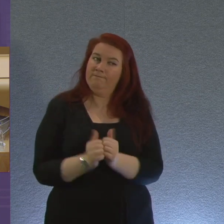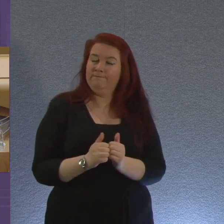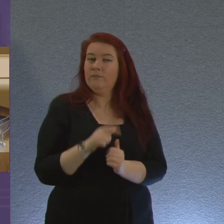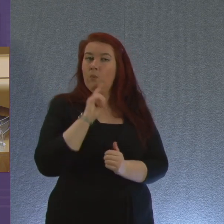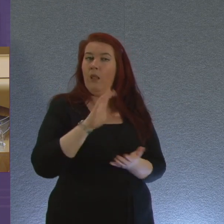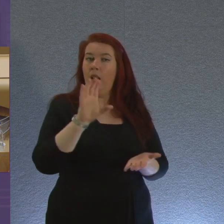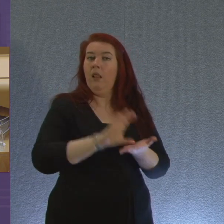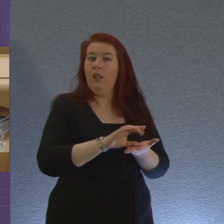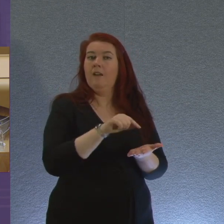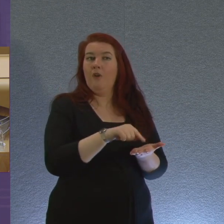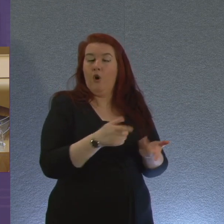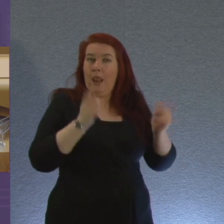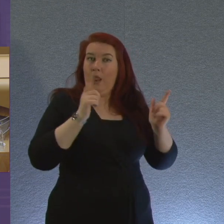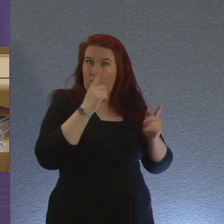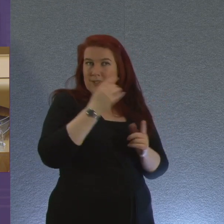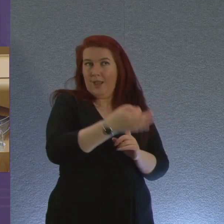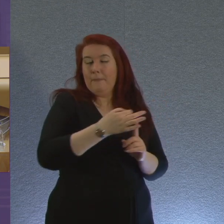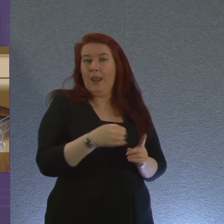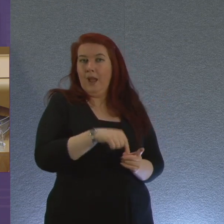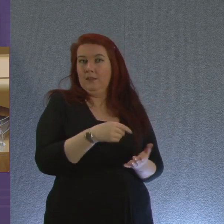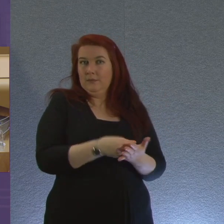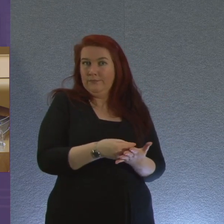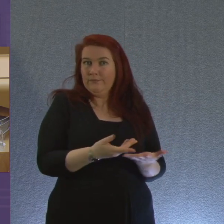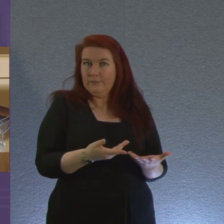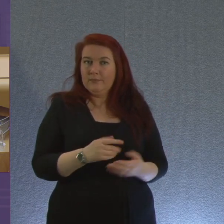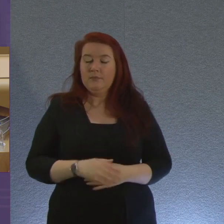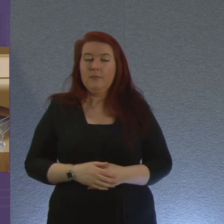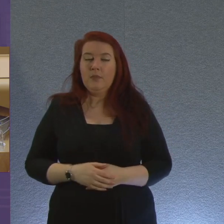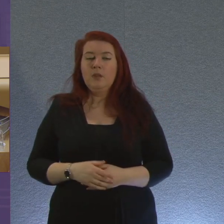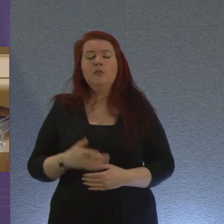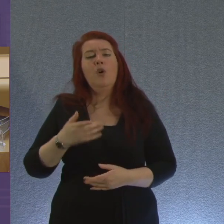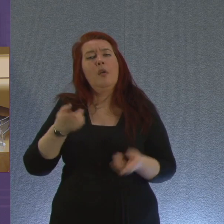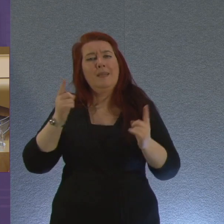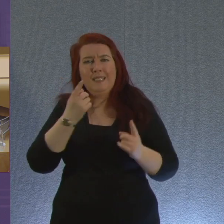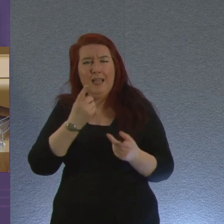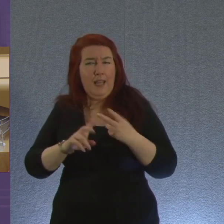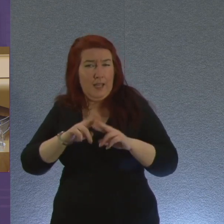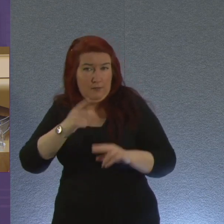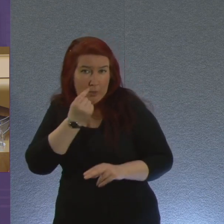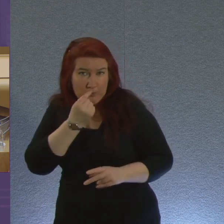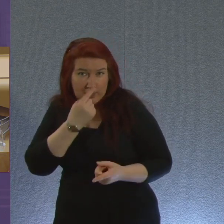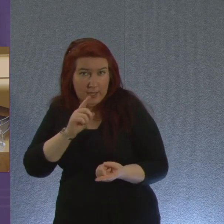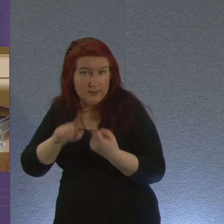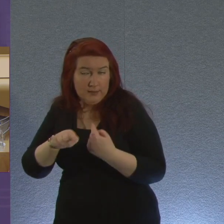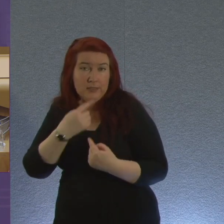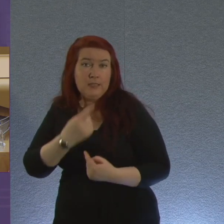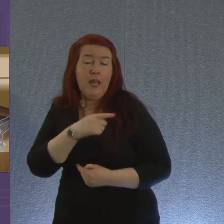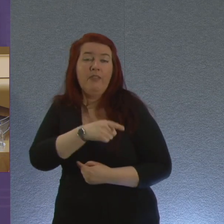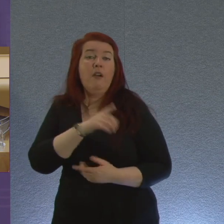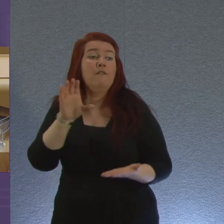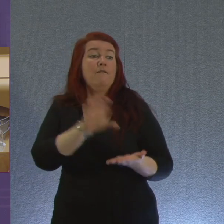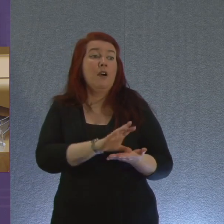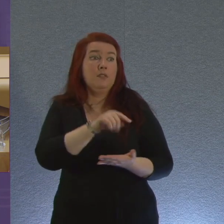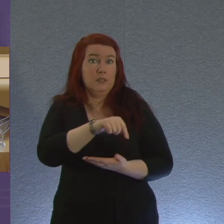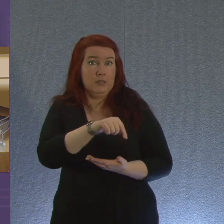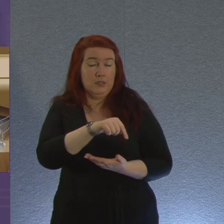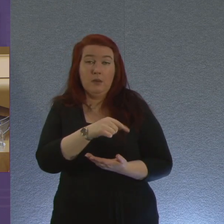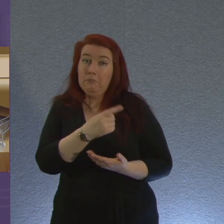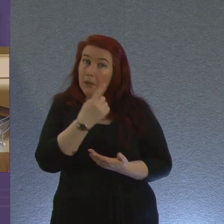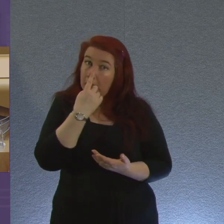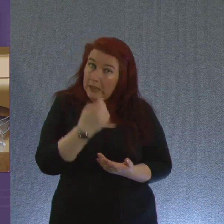him, if he wants to intervene on me, if he could say whether that fund could be